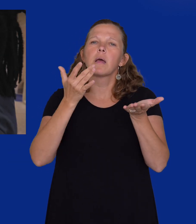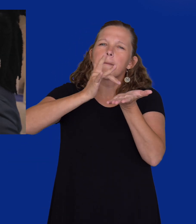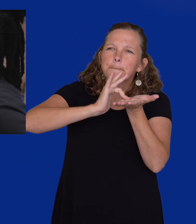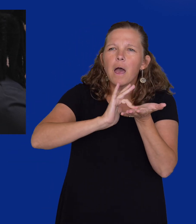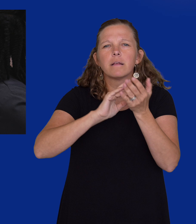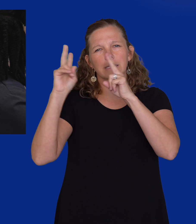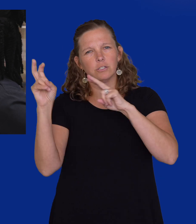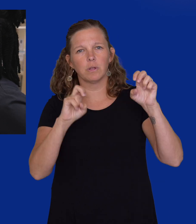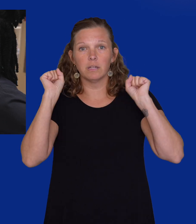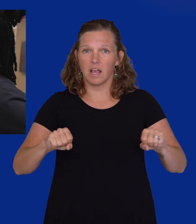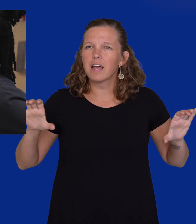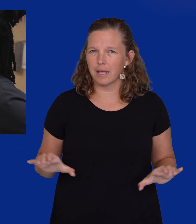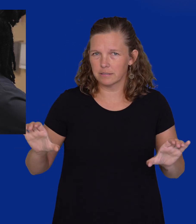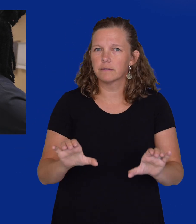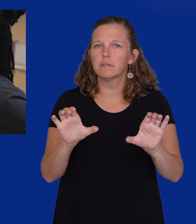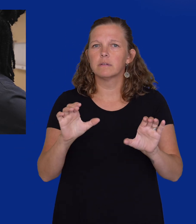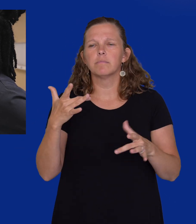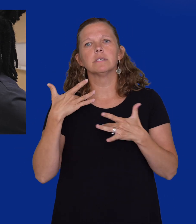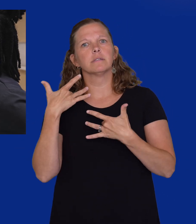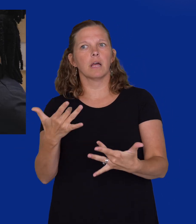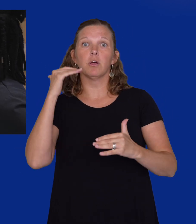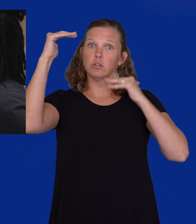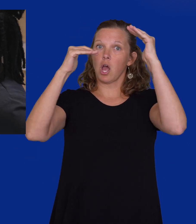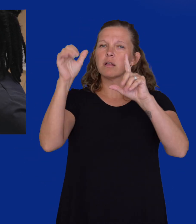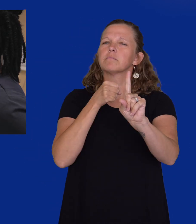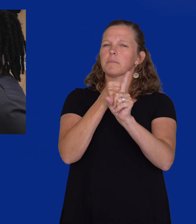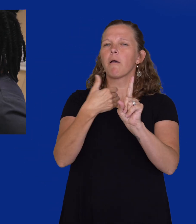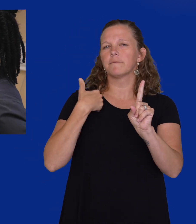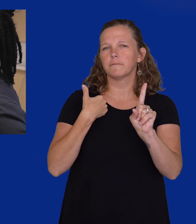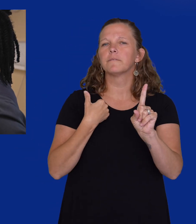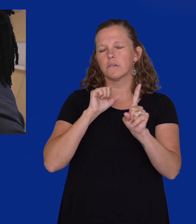actionable, typically adult-onset conditions.